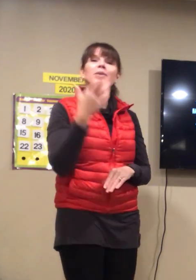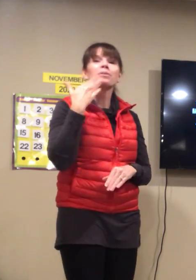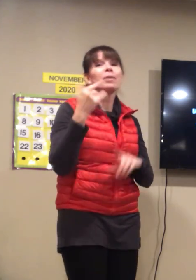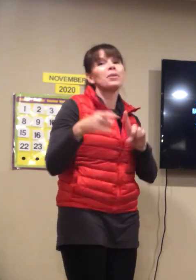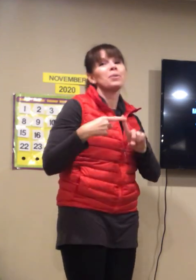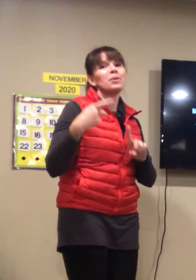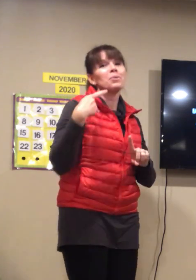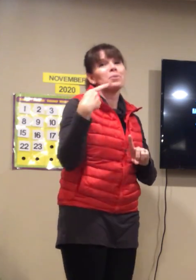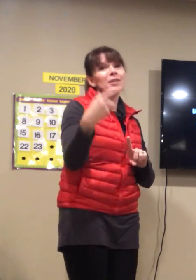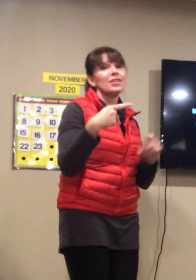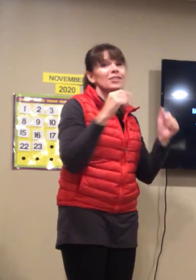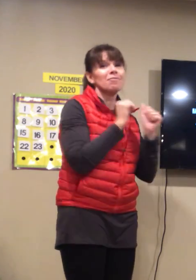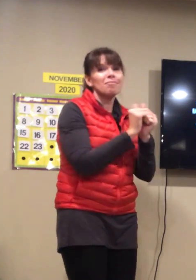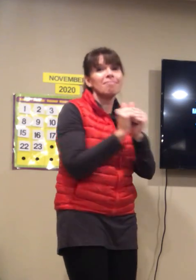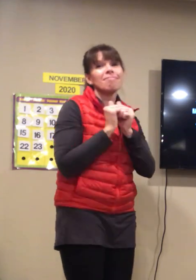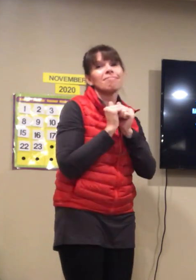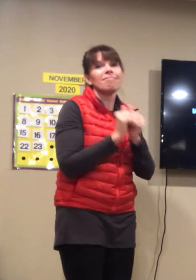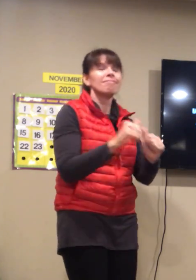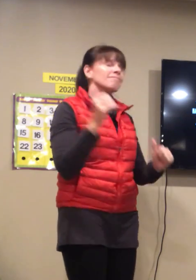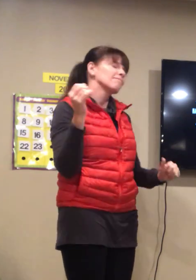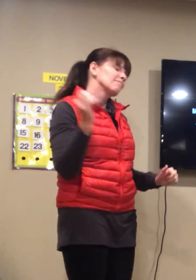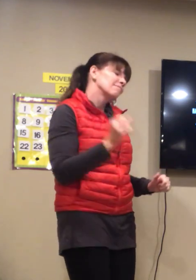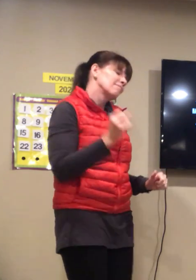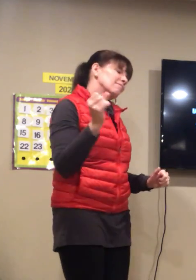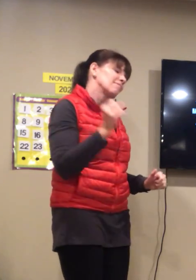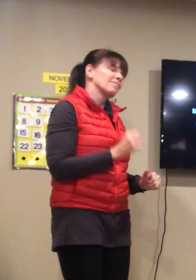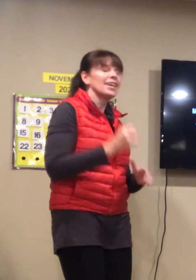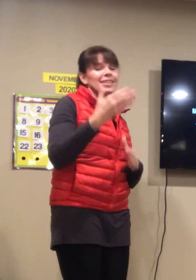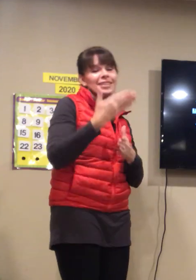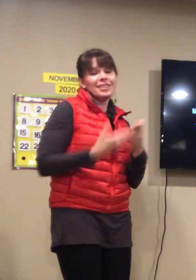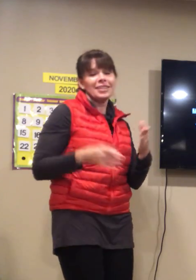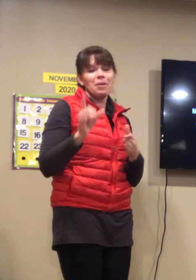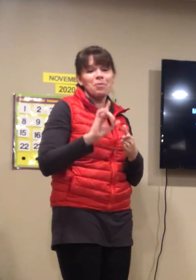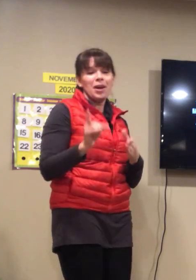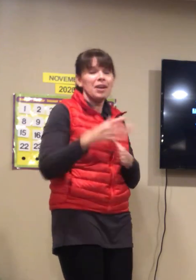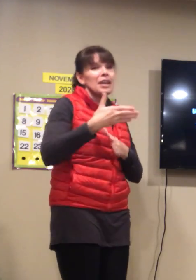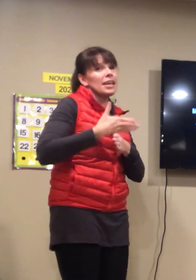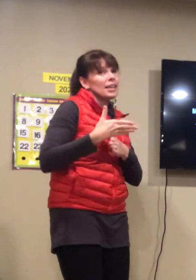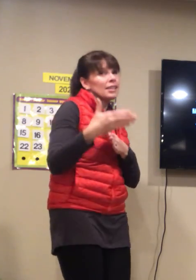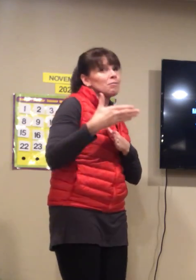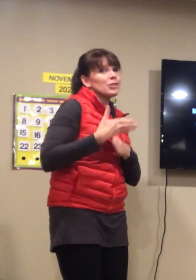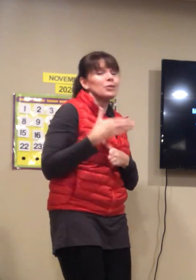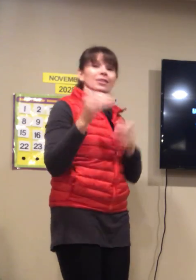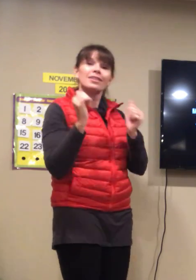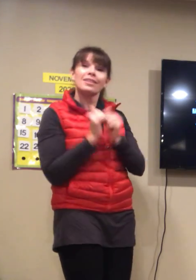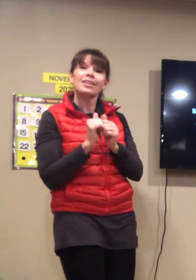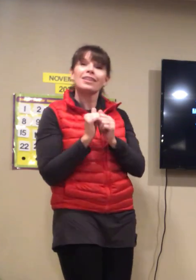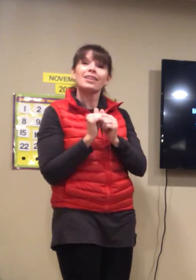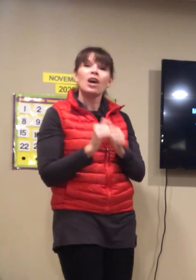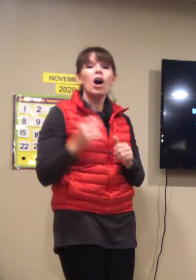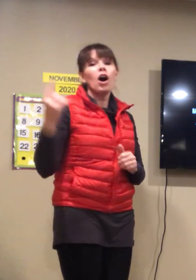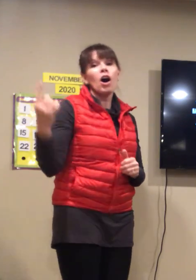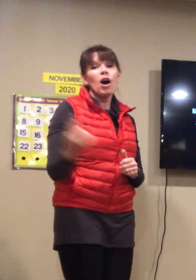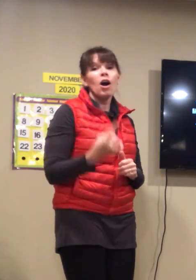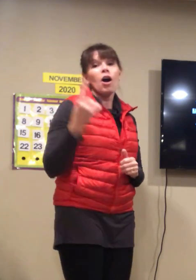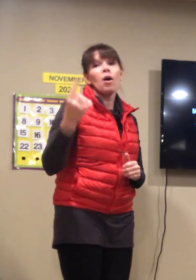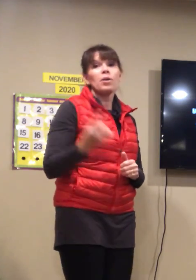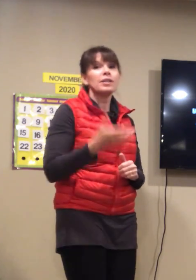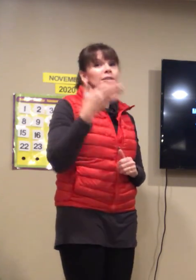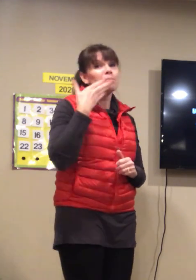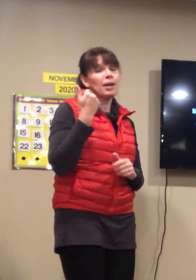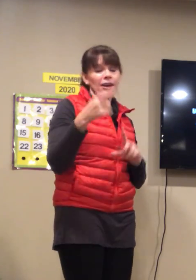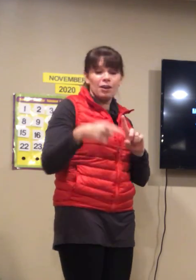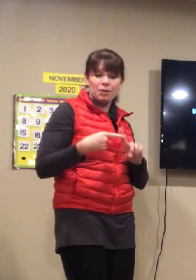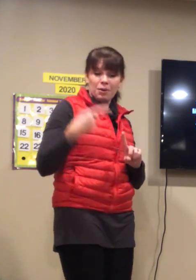together. We're somewhere in between together. Well, it's always better when